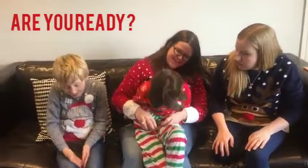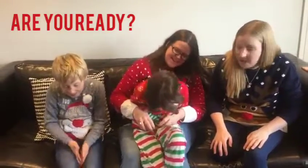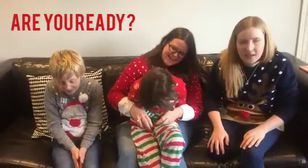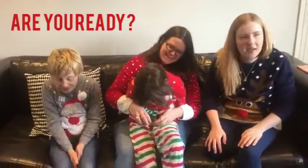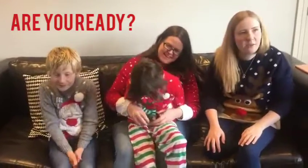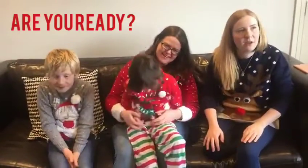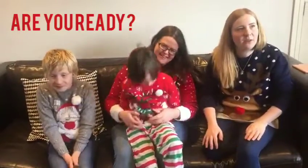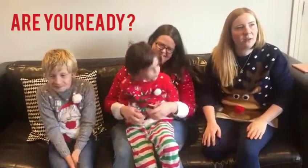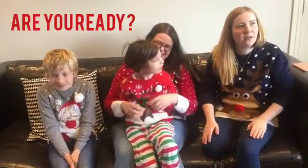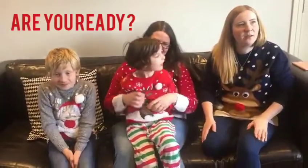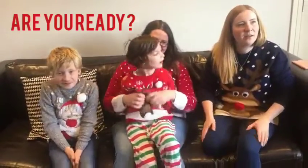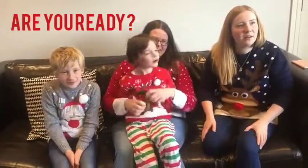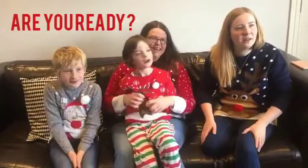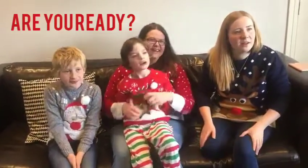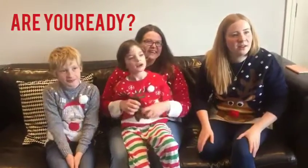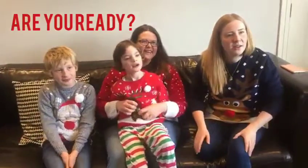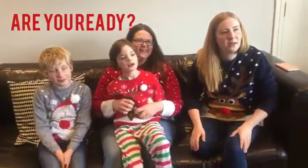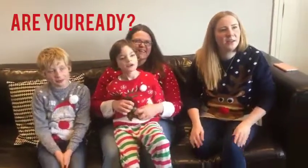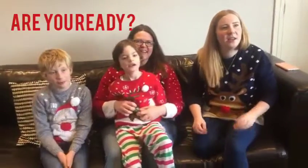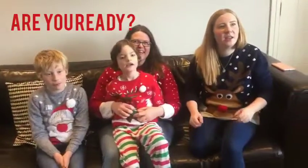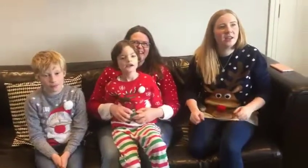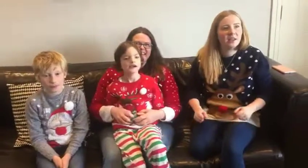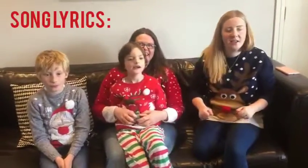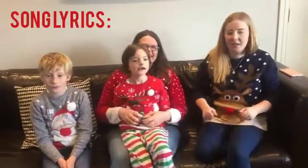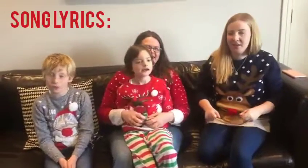Yeah. Was it takeaway, Colin? Yep. Okay.